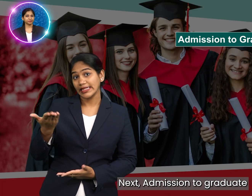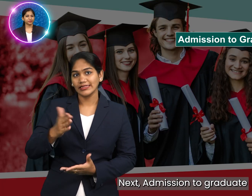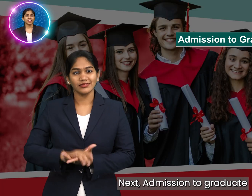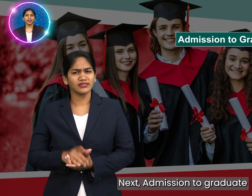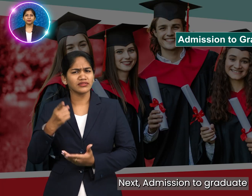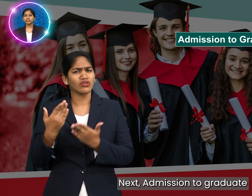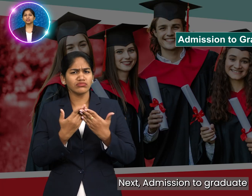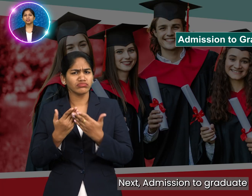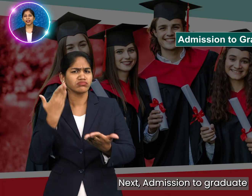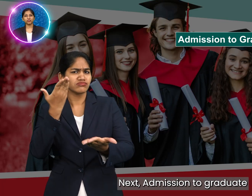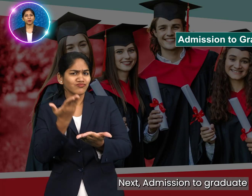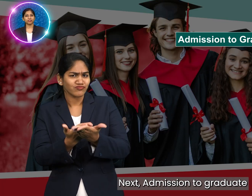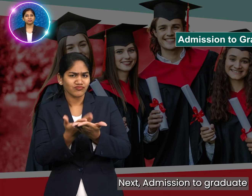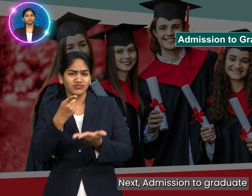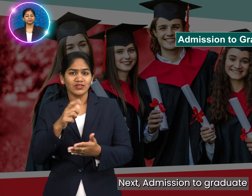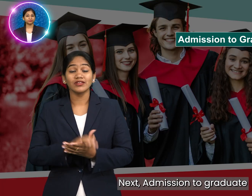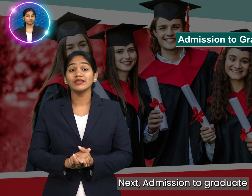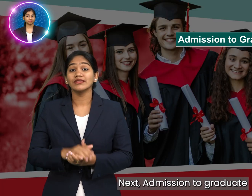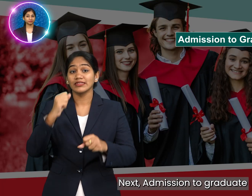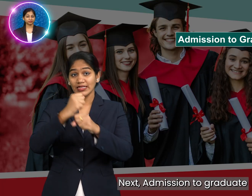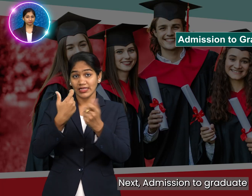Next, admission to graduate.